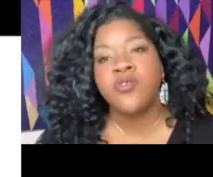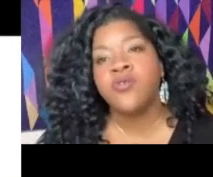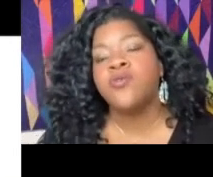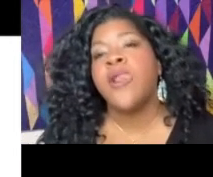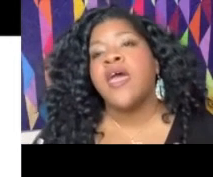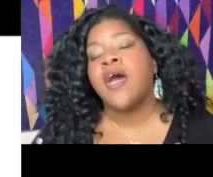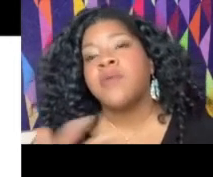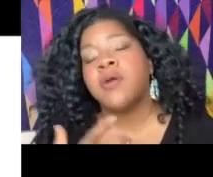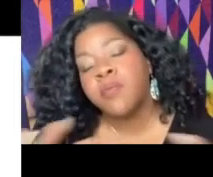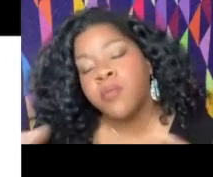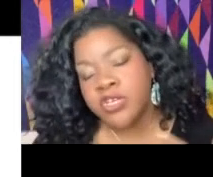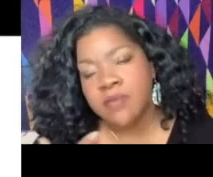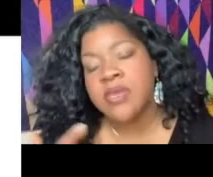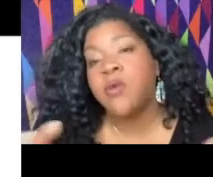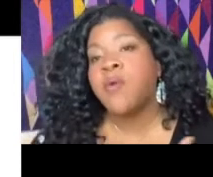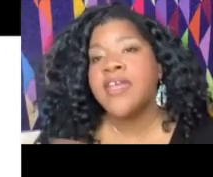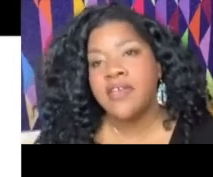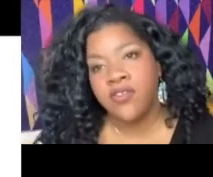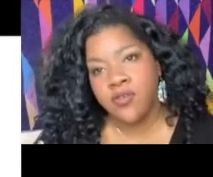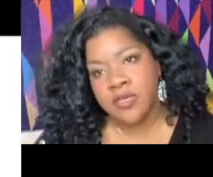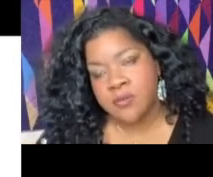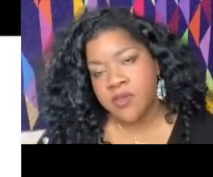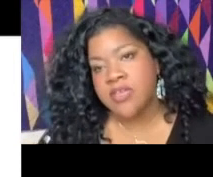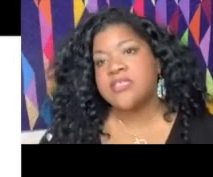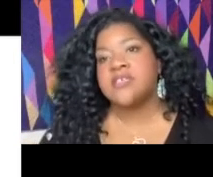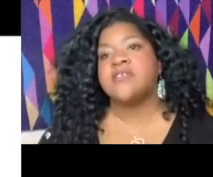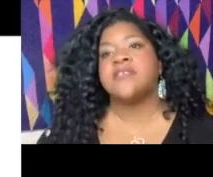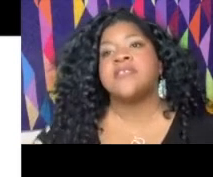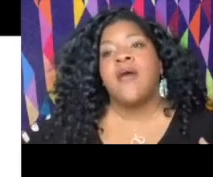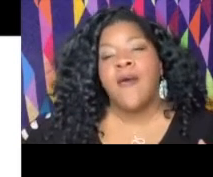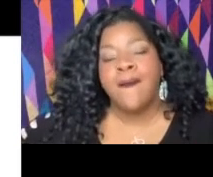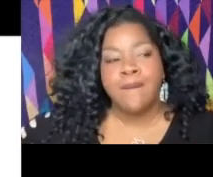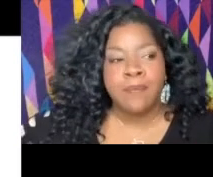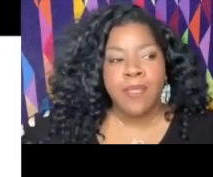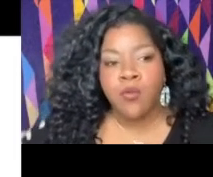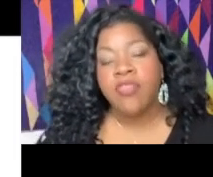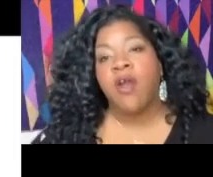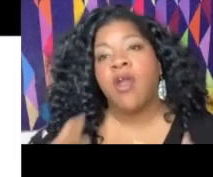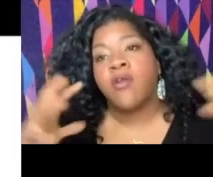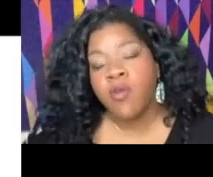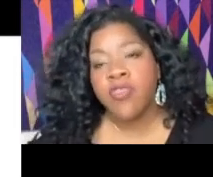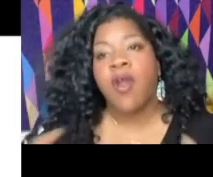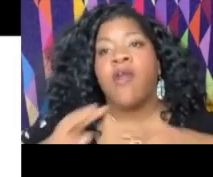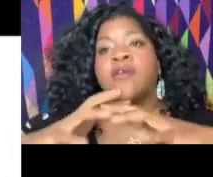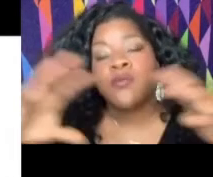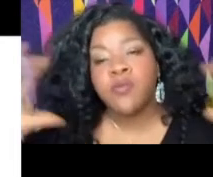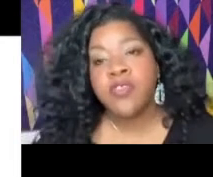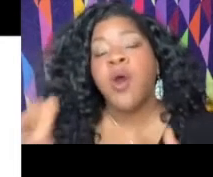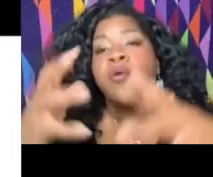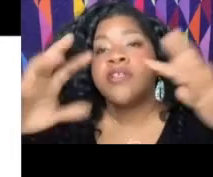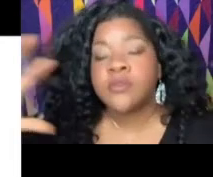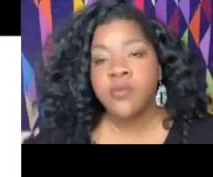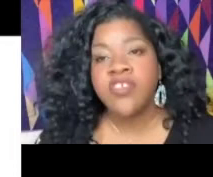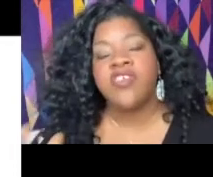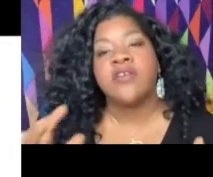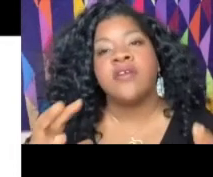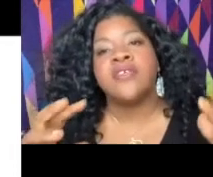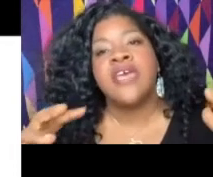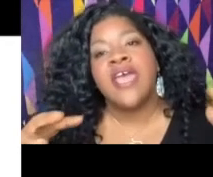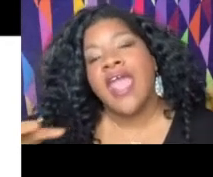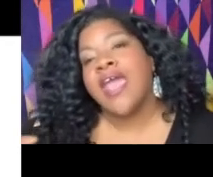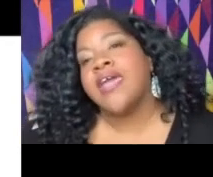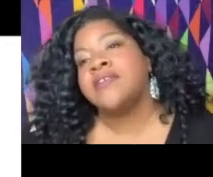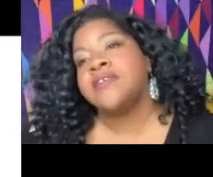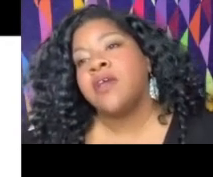awakened through, which can be awakened through experiences with art, with artists, with poets, with